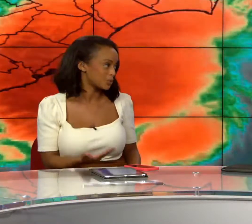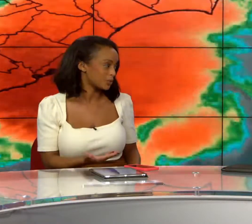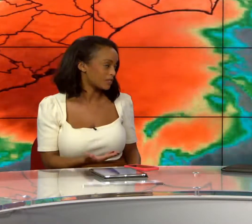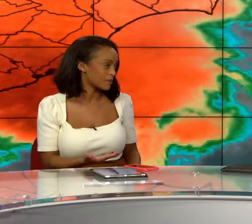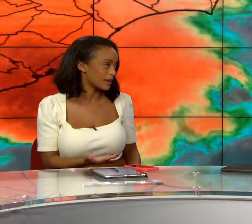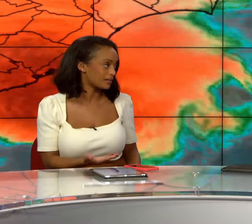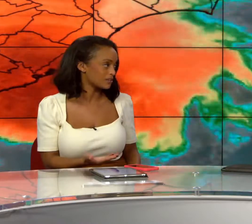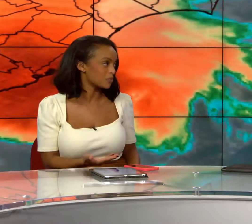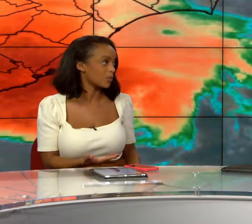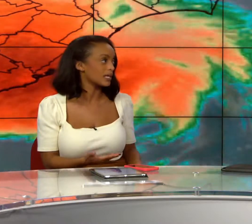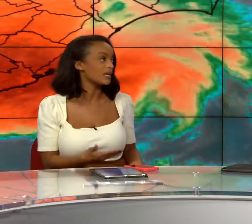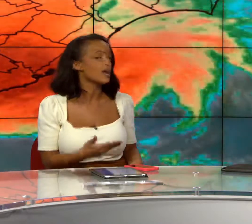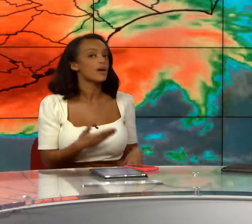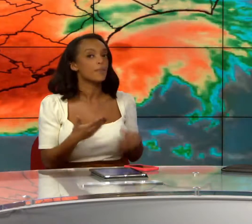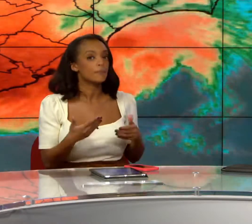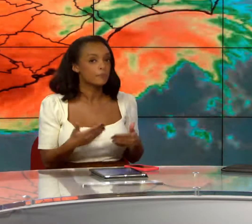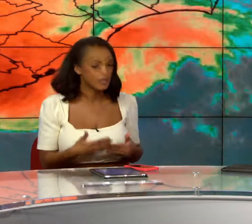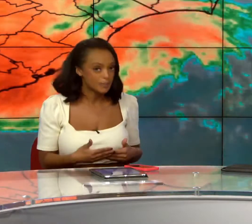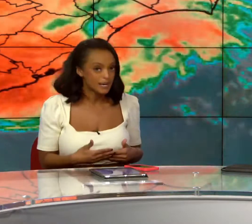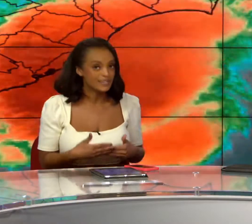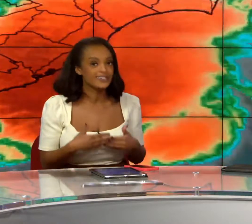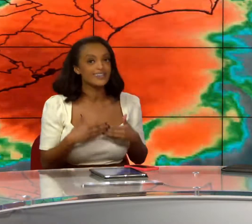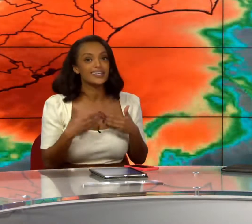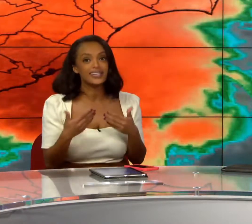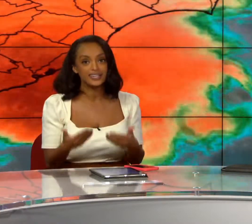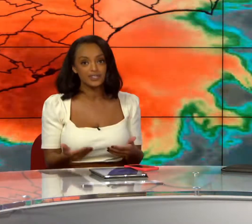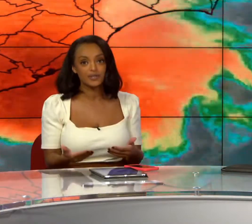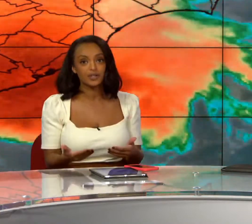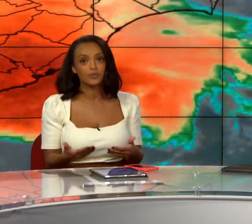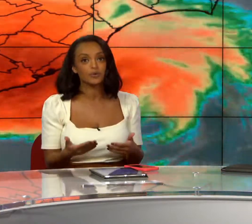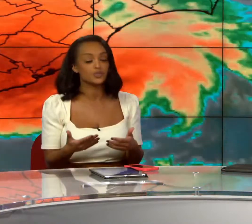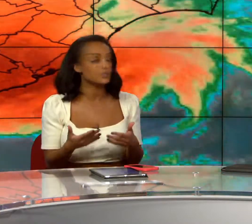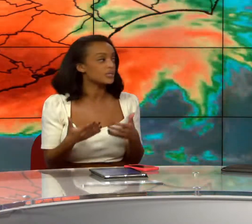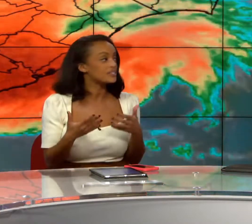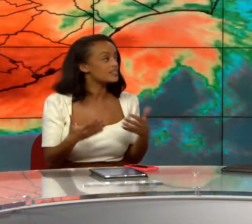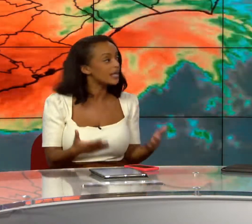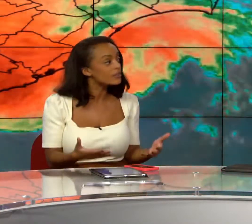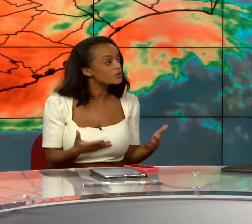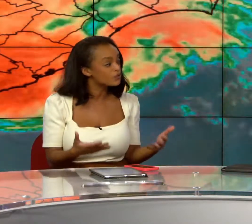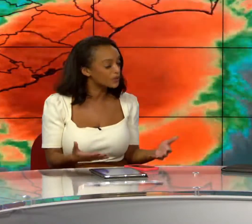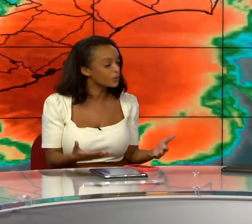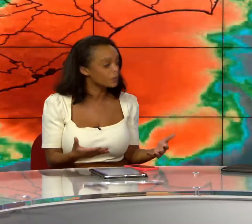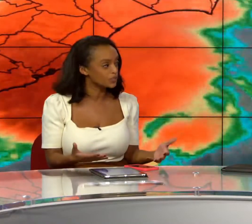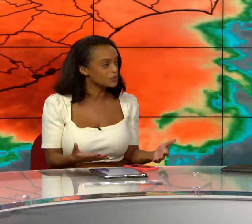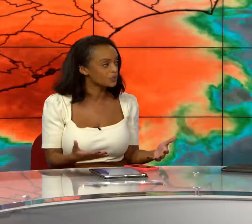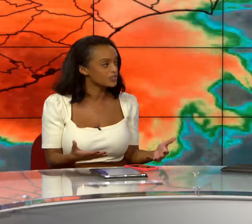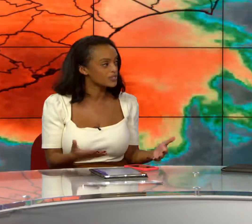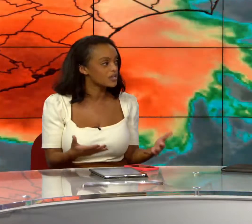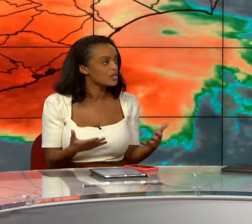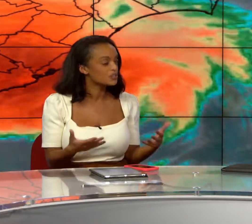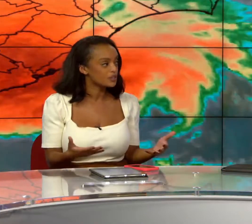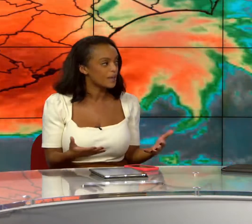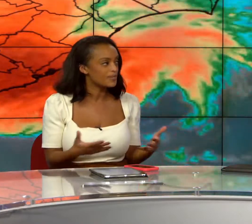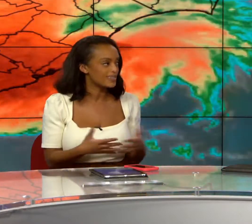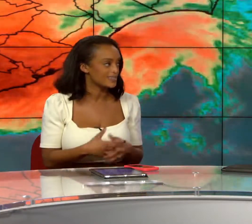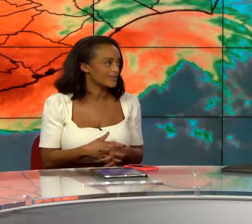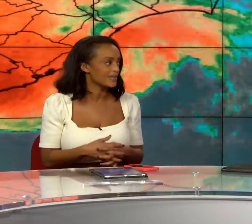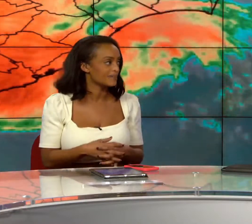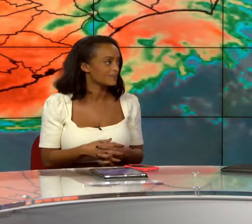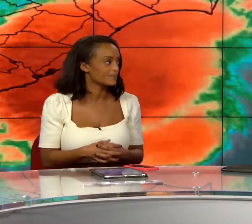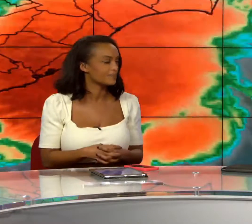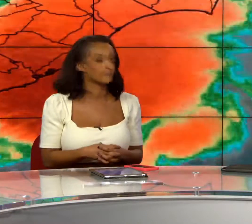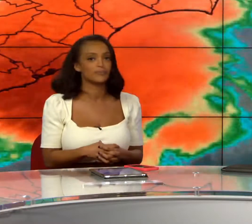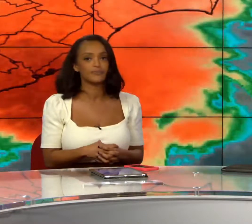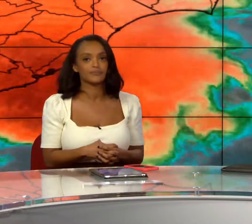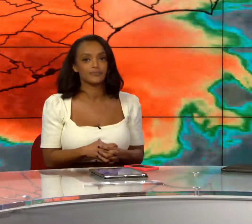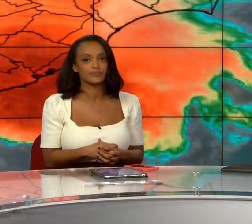in touch with President Biden this morning. President Biden saying that he is available to extend those federal resources should that be necessary.